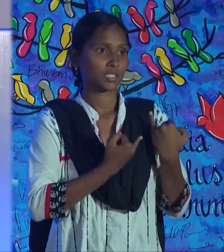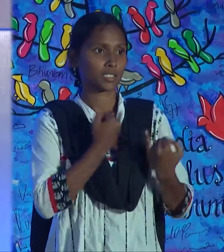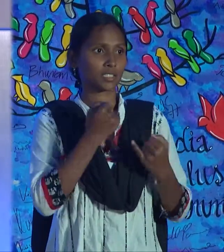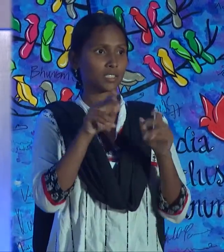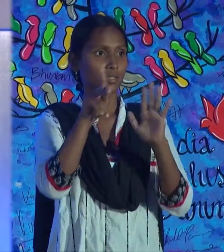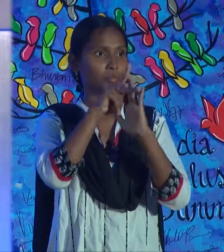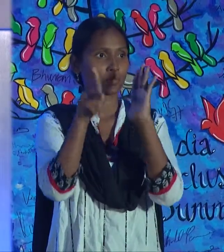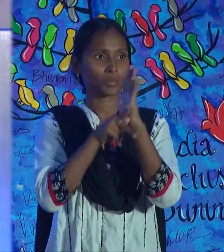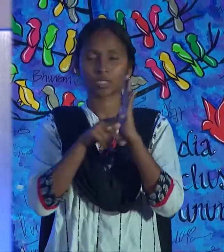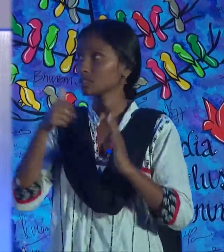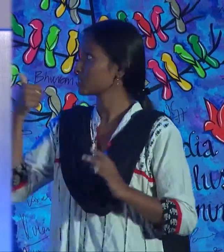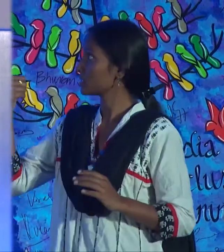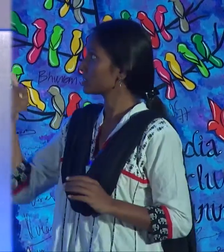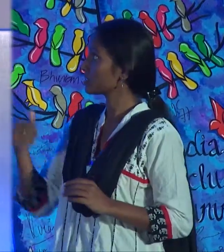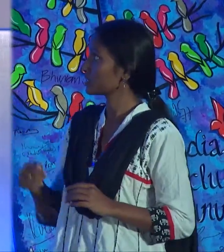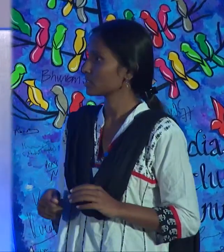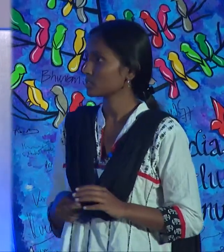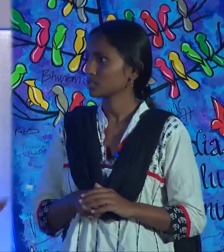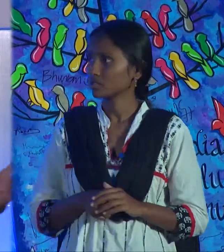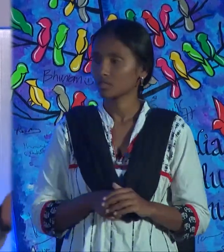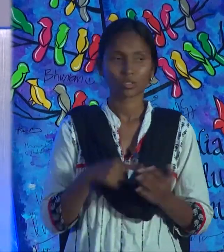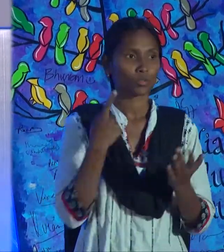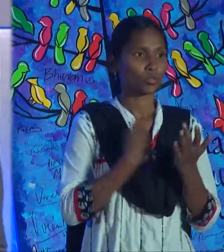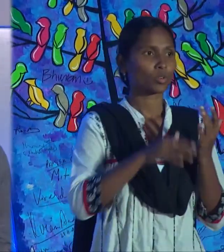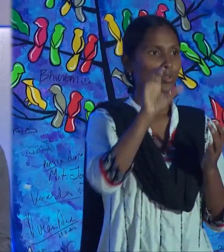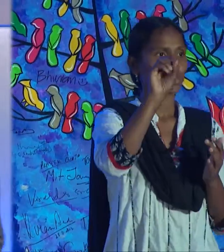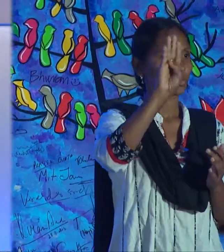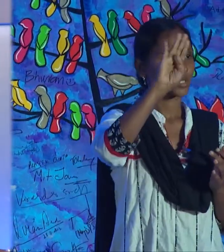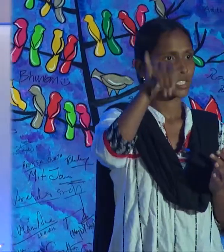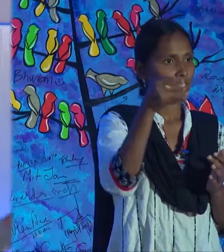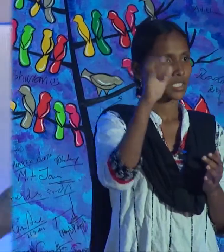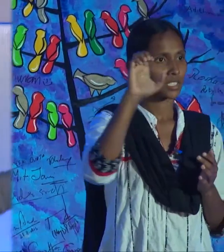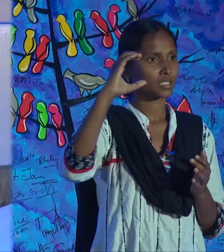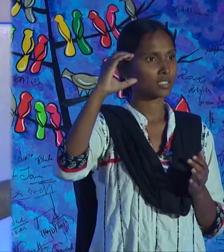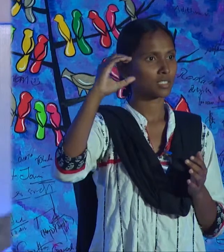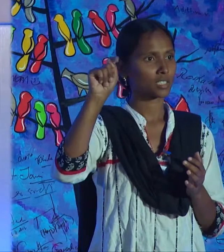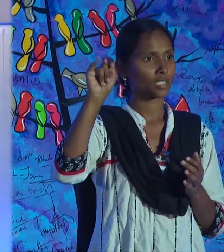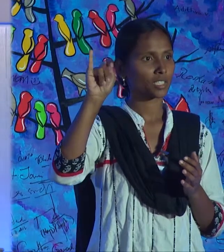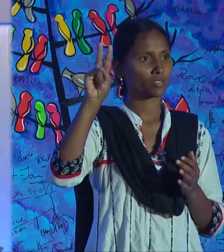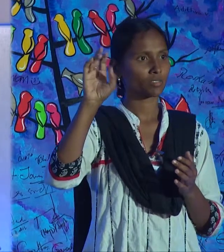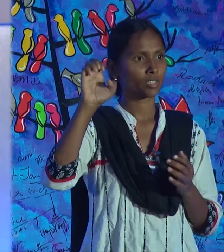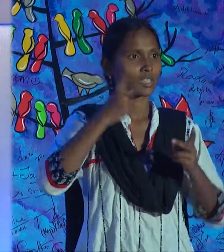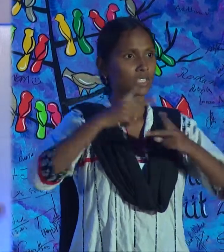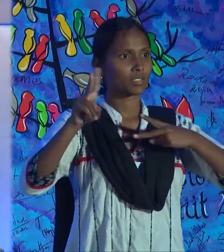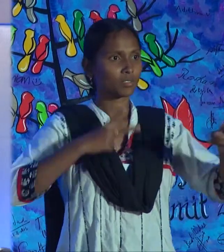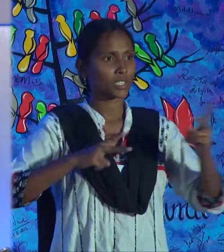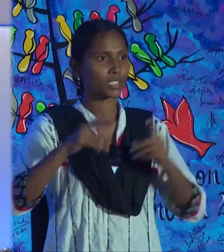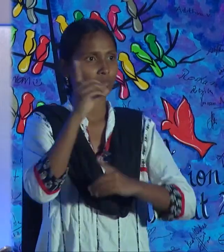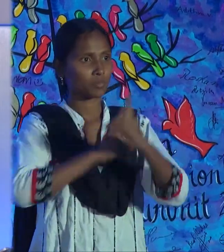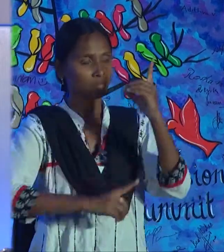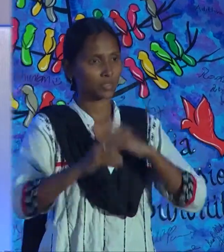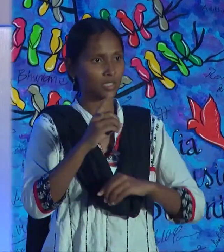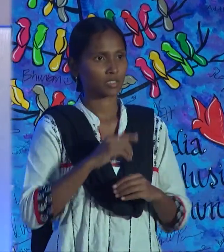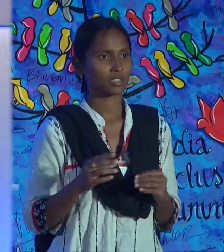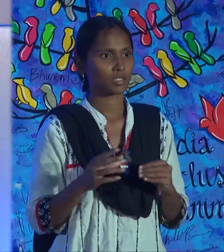cool stuff. But then, what was the objective? The objective is to take differently abled individuals